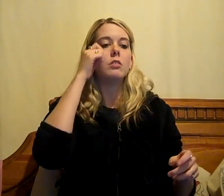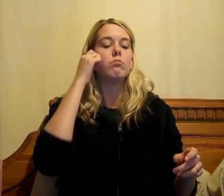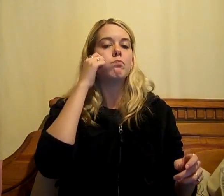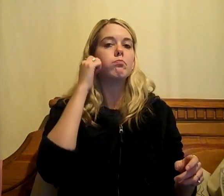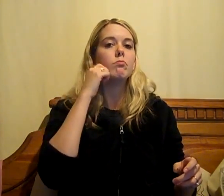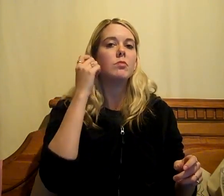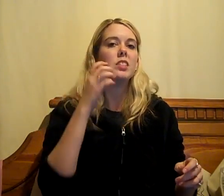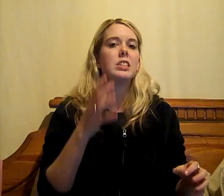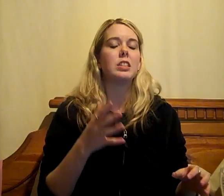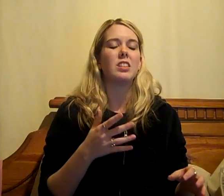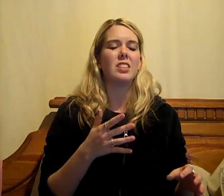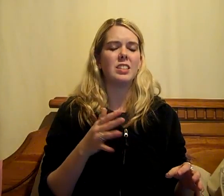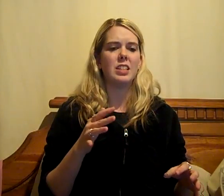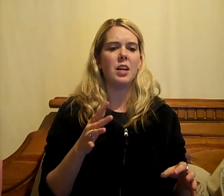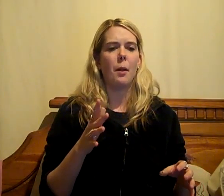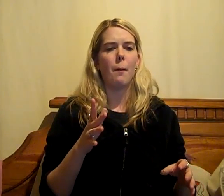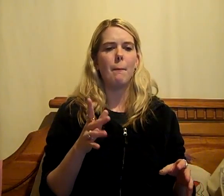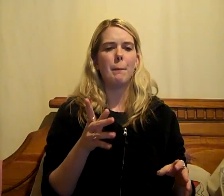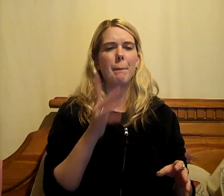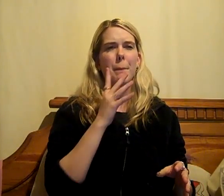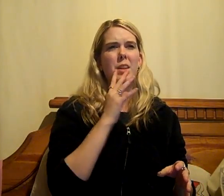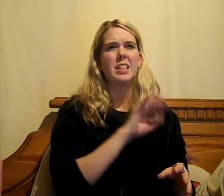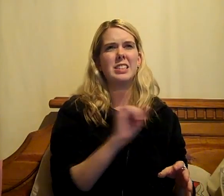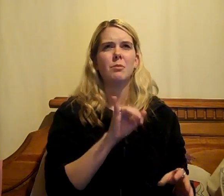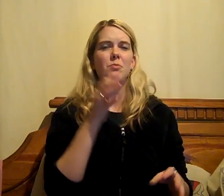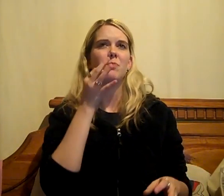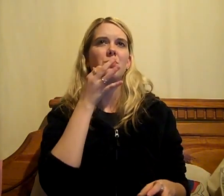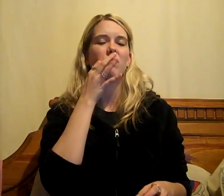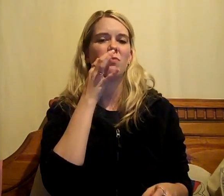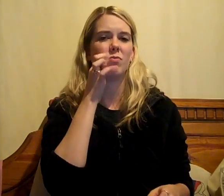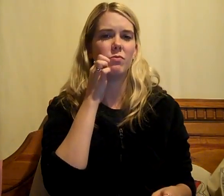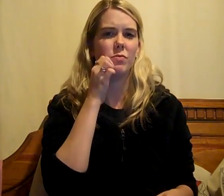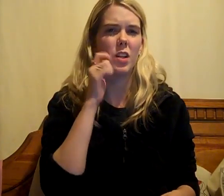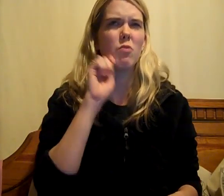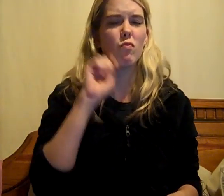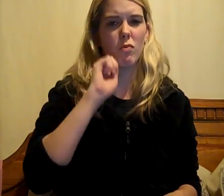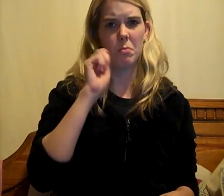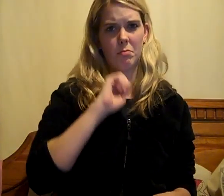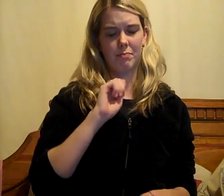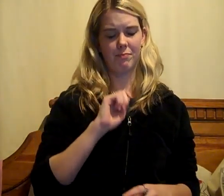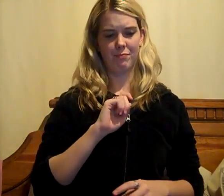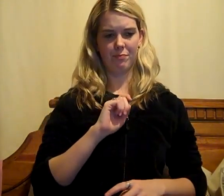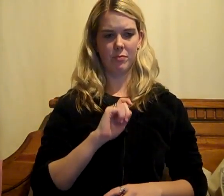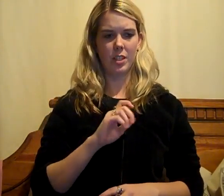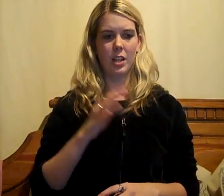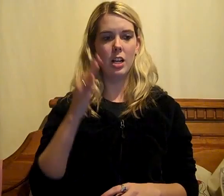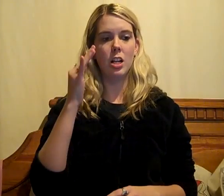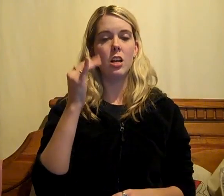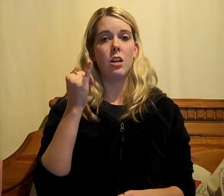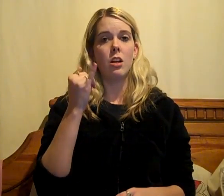will just peel off as one piece, and if you want to keep your scab and reuse it, knock yourself